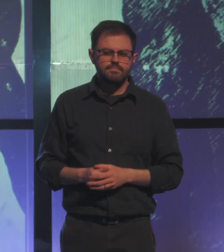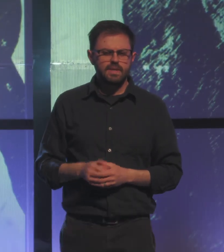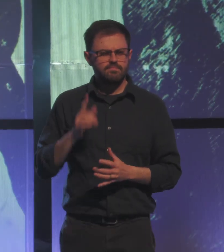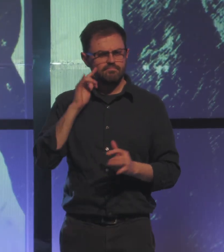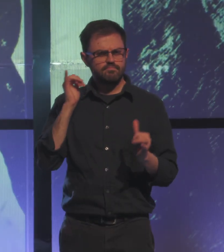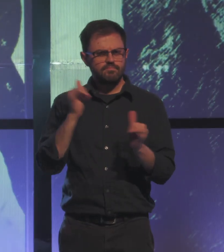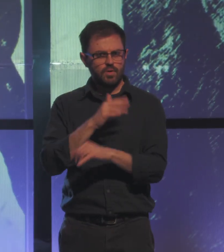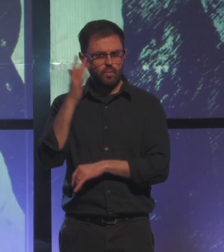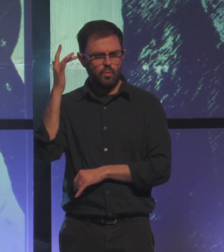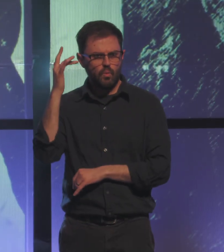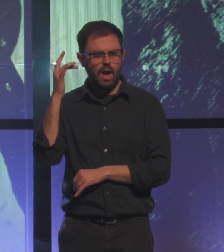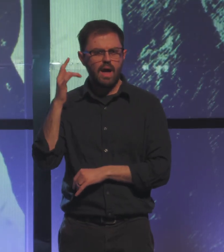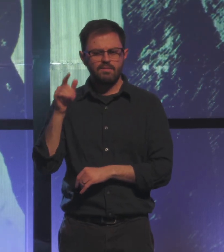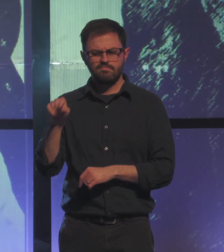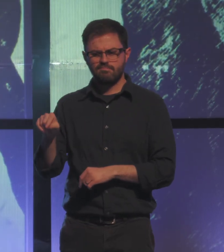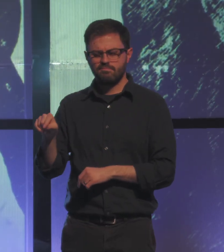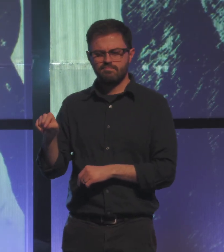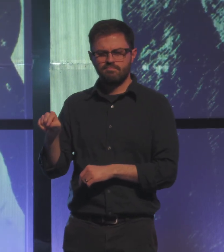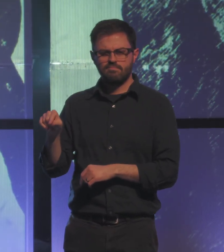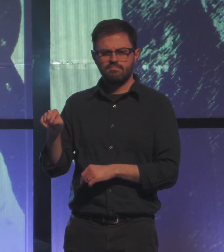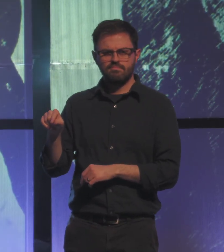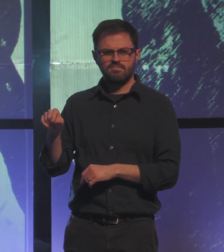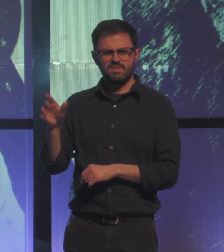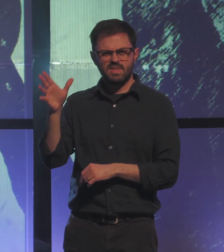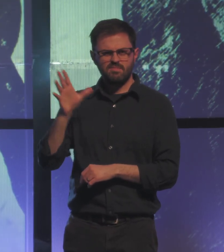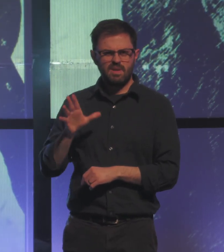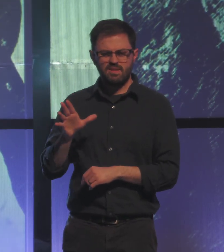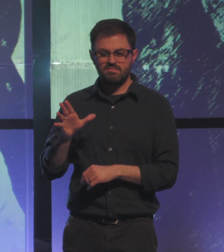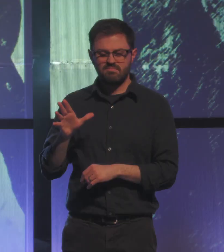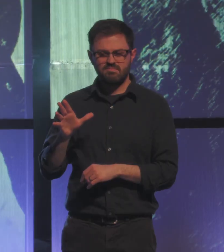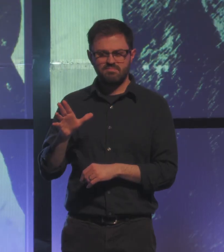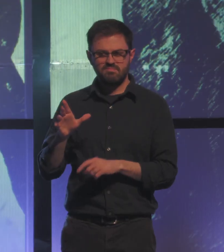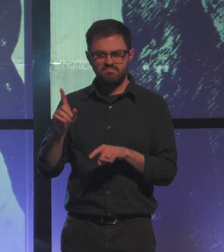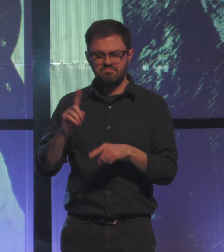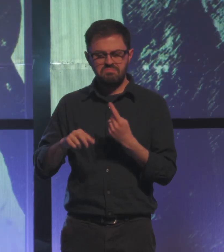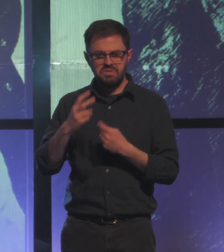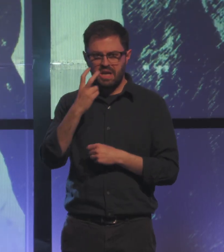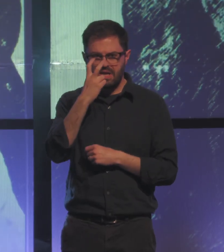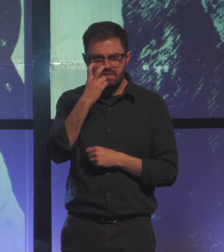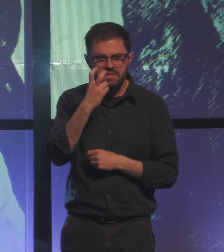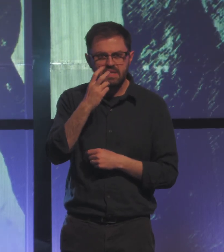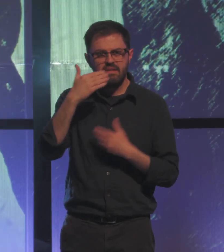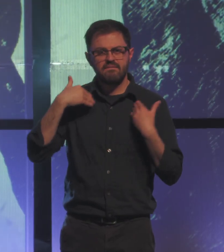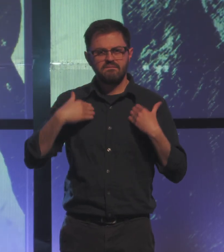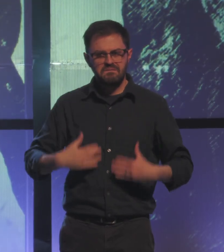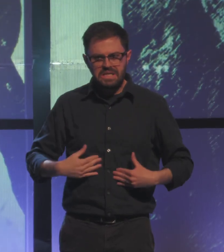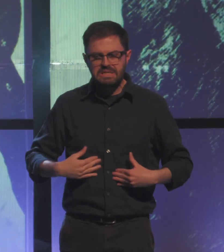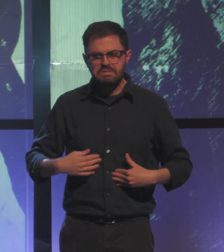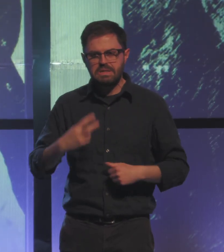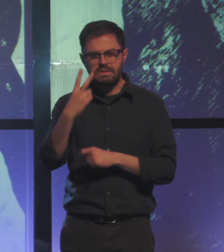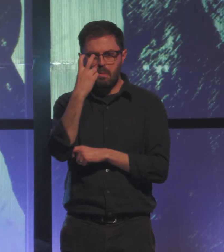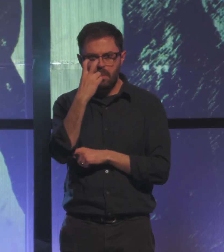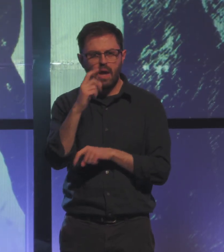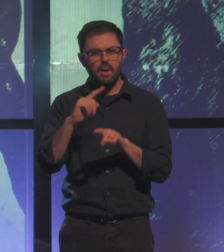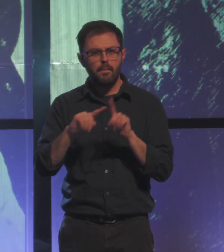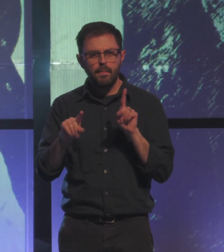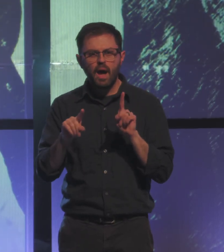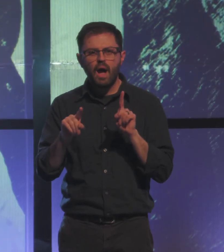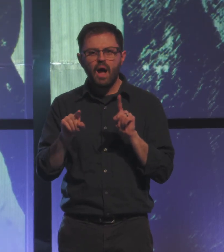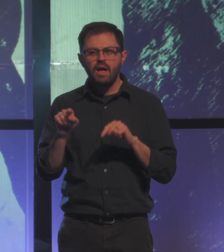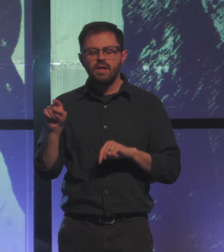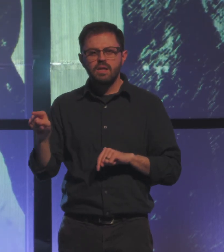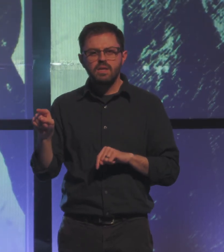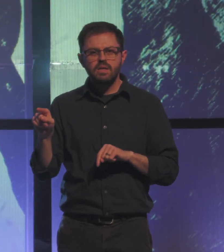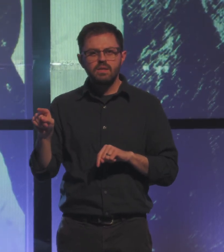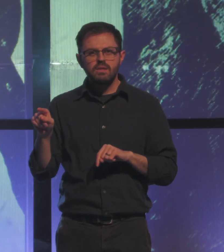is that this man is without any physical sight. He can't see, and yet he is the one that is seeing so